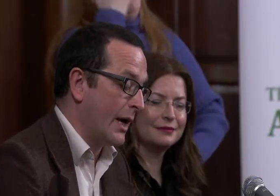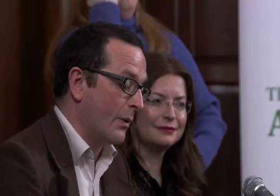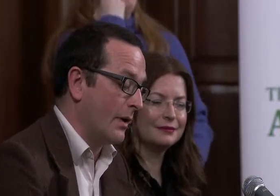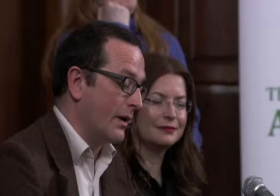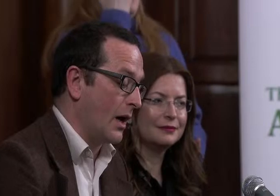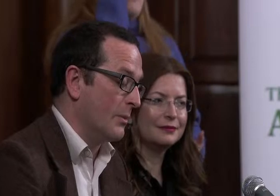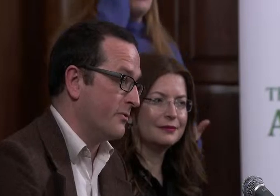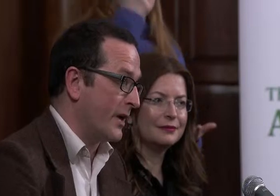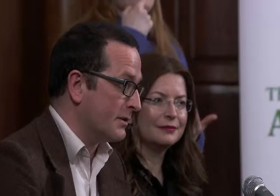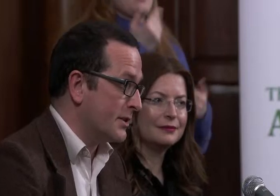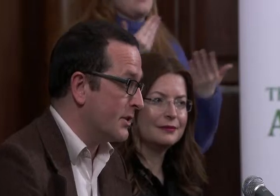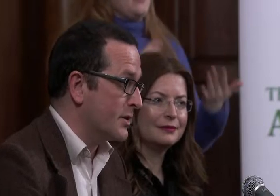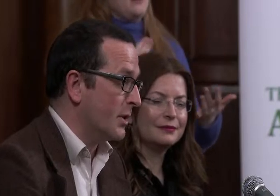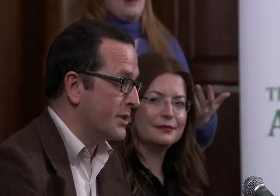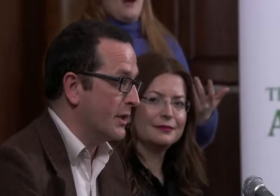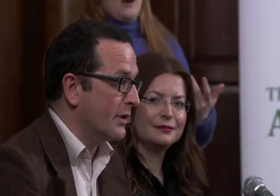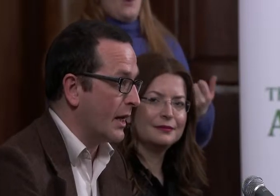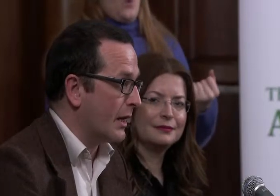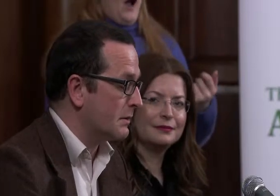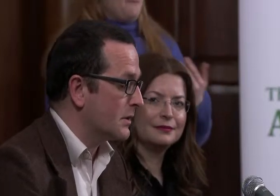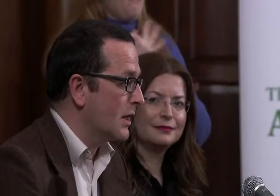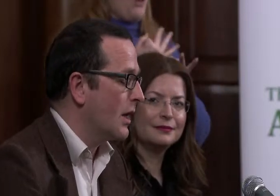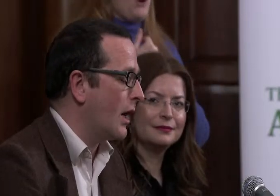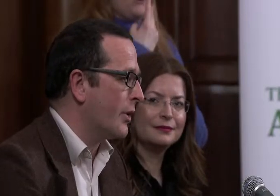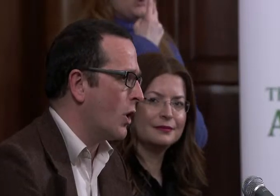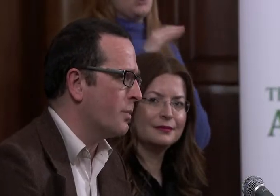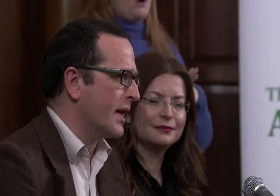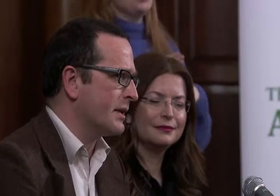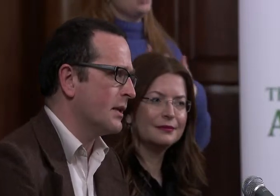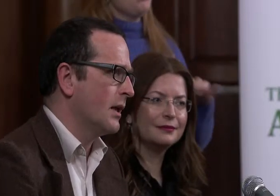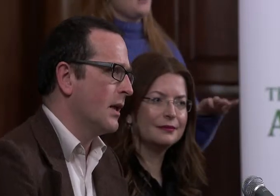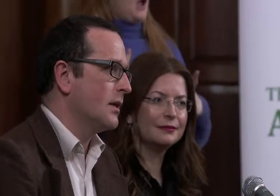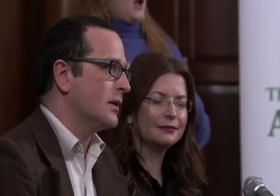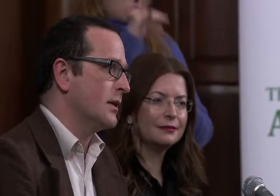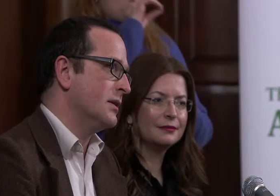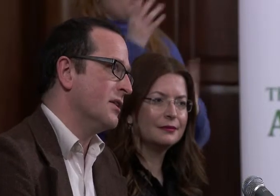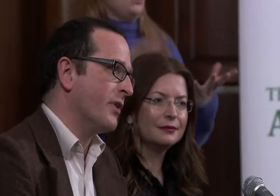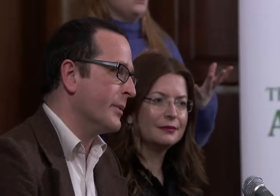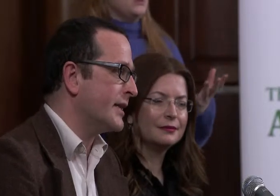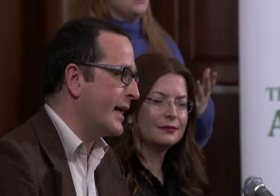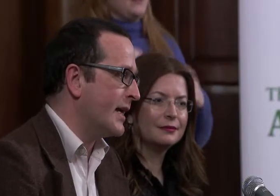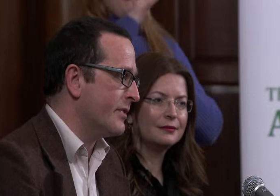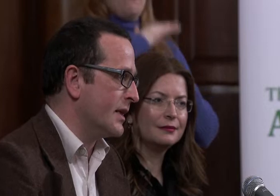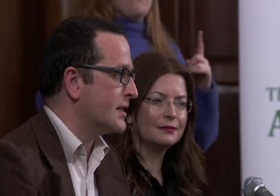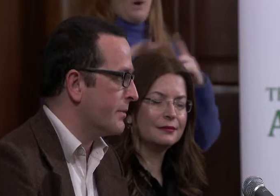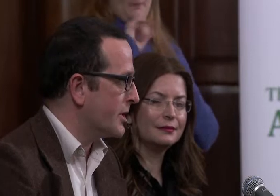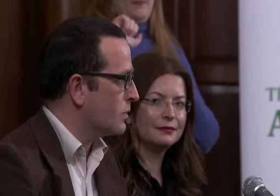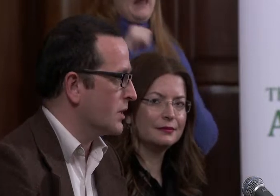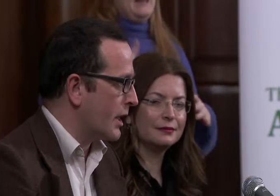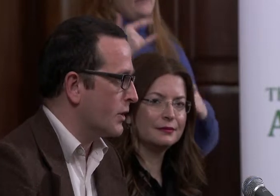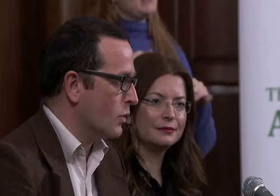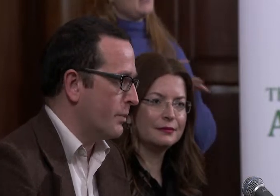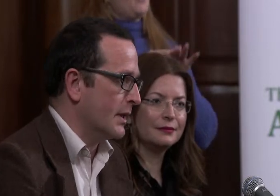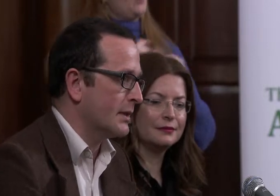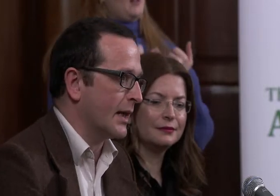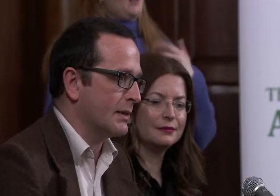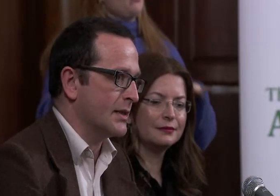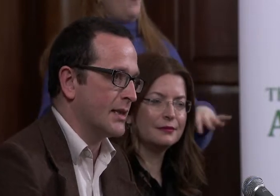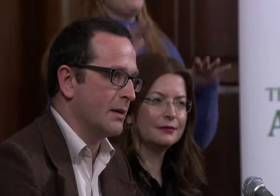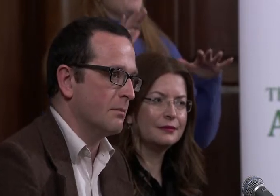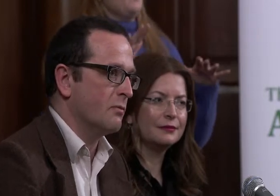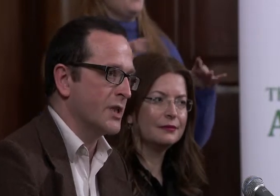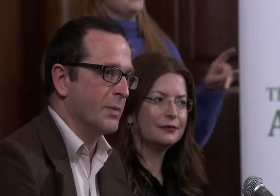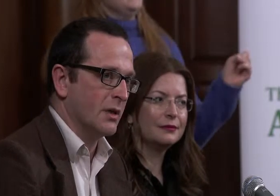and now I'm a father to 2 small children, and I would hope that the environment they live in is similar to the one that I grew up in,